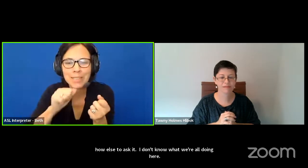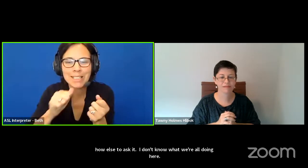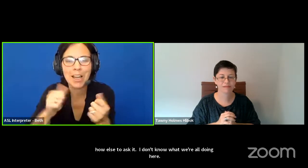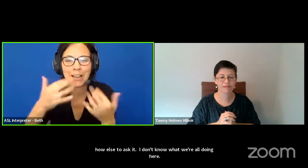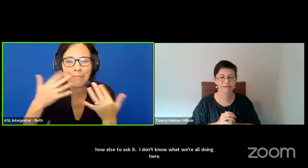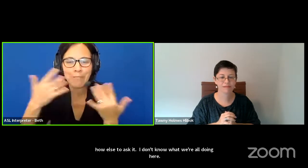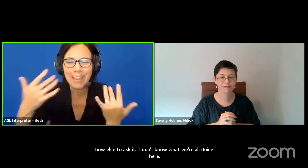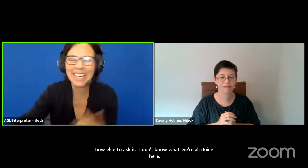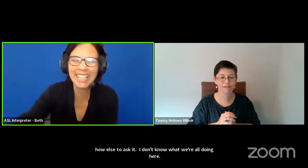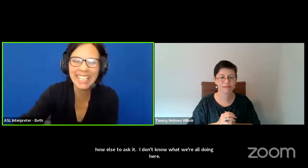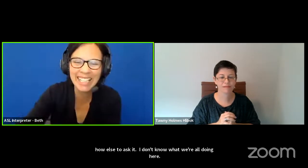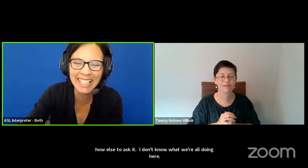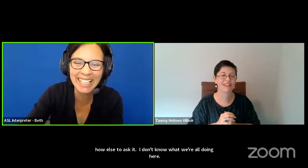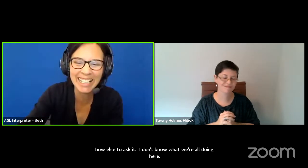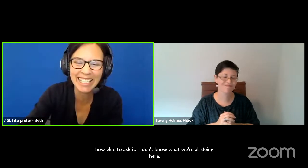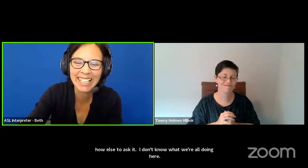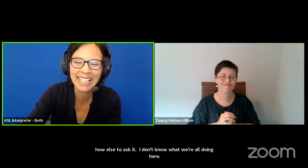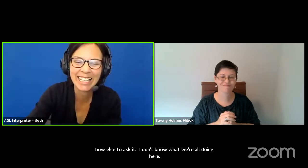Zoom is not friendly.